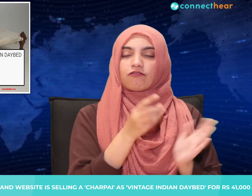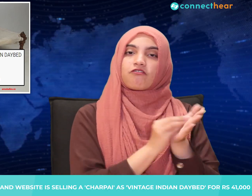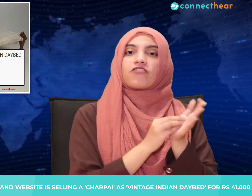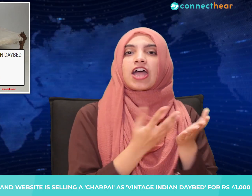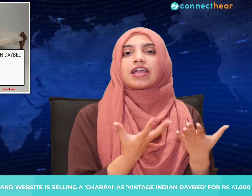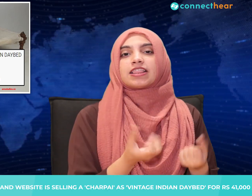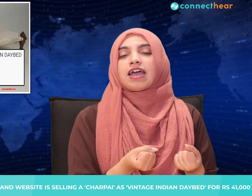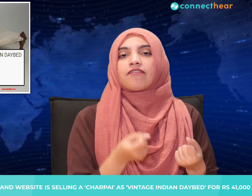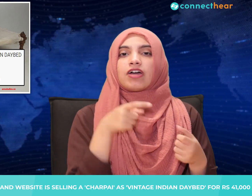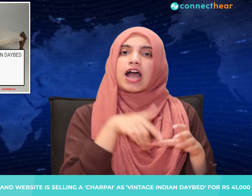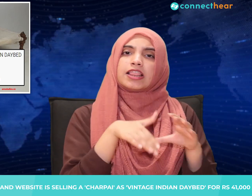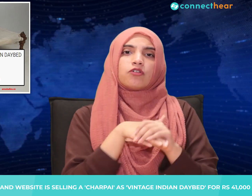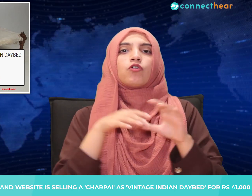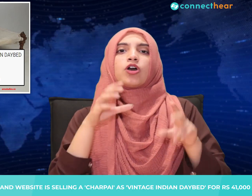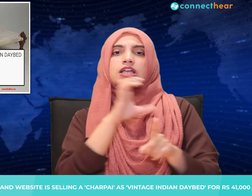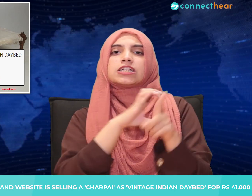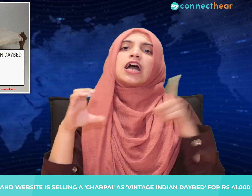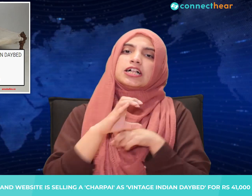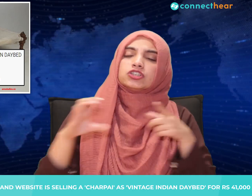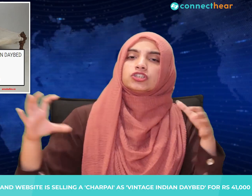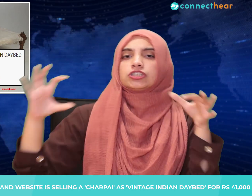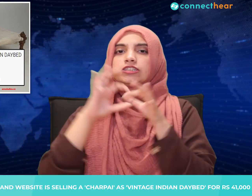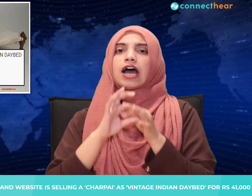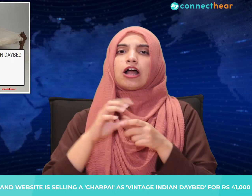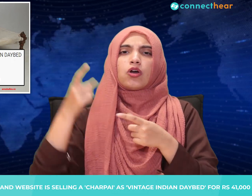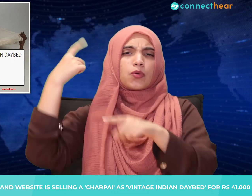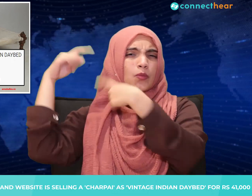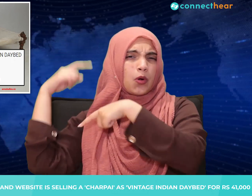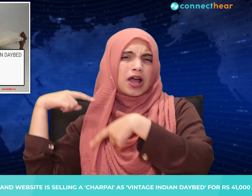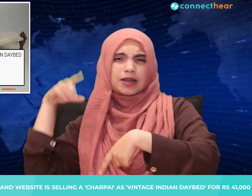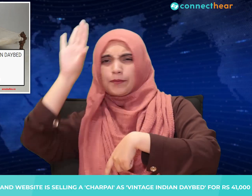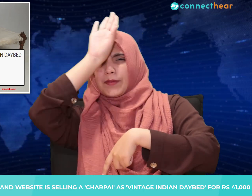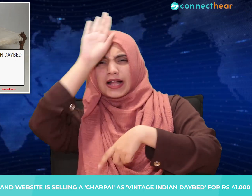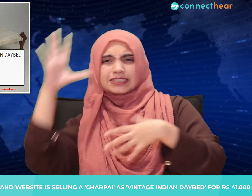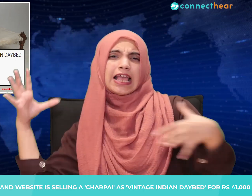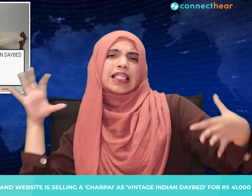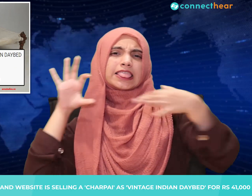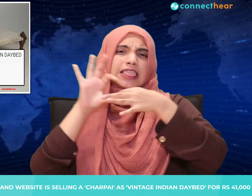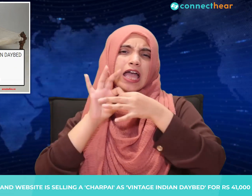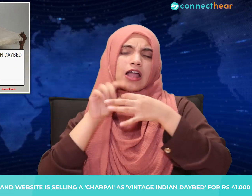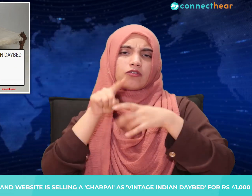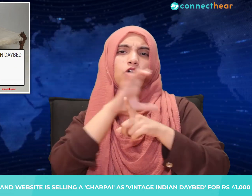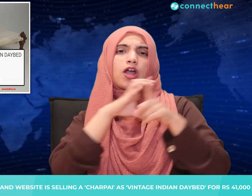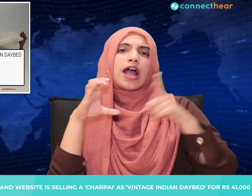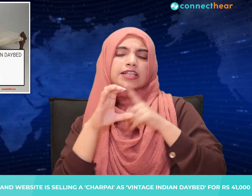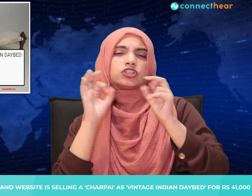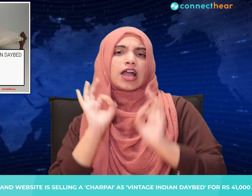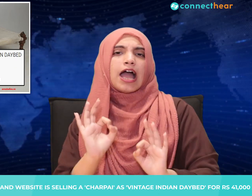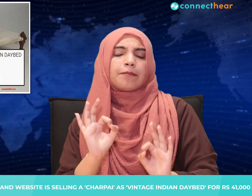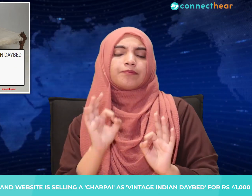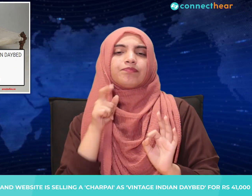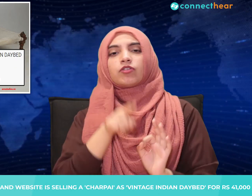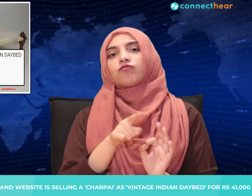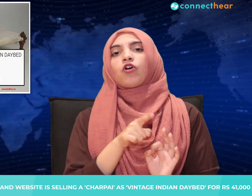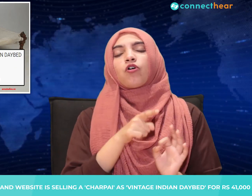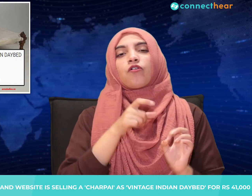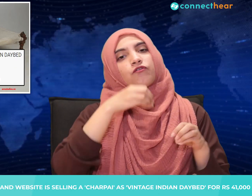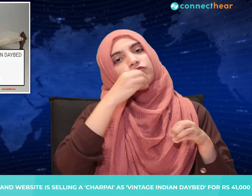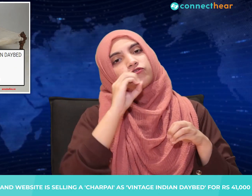A lot of other products also seem to be procured from India in a separate blog post which mentions new